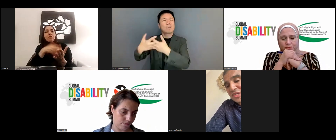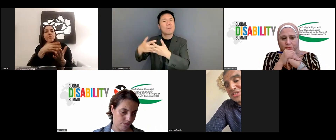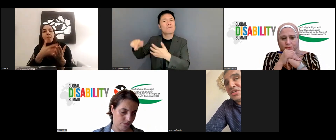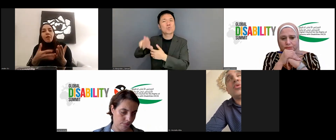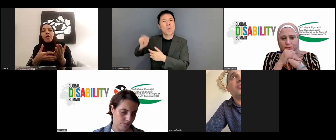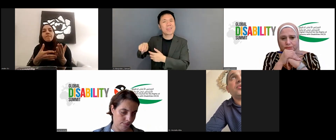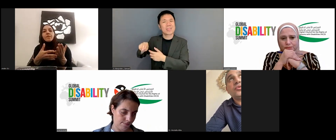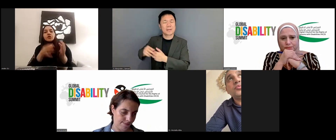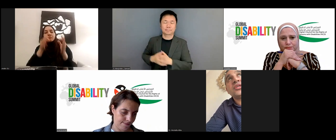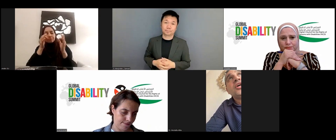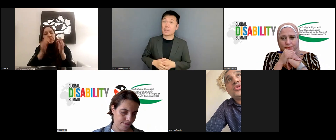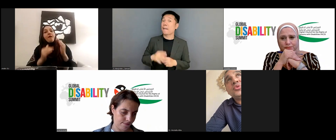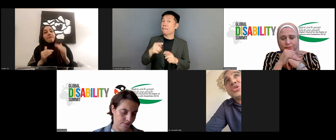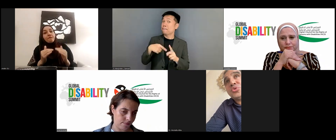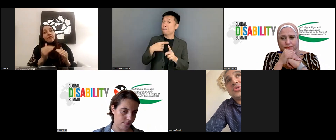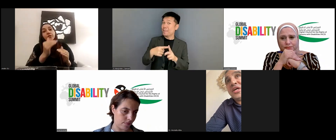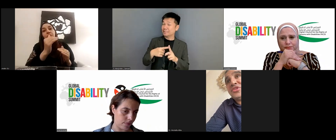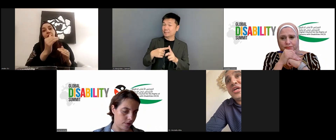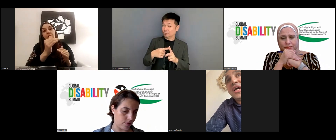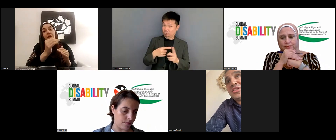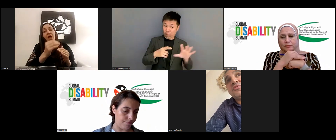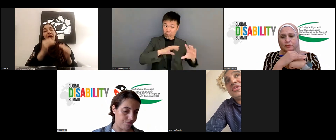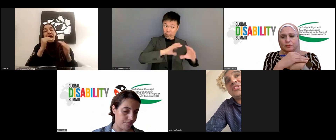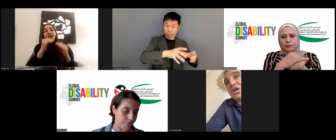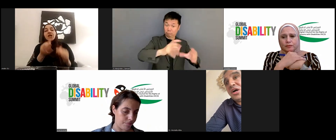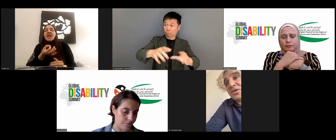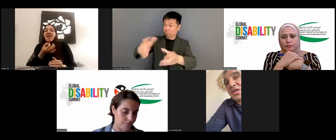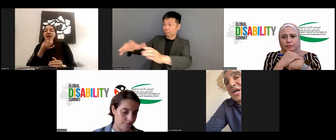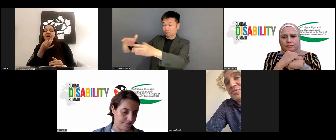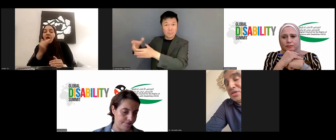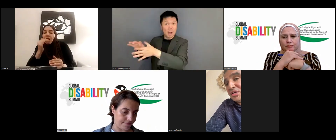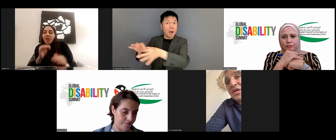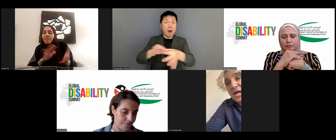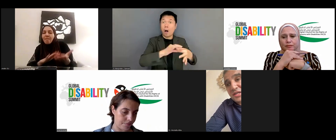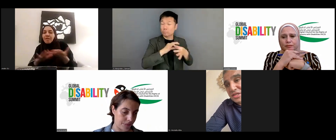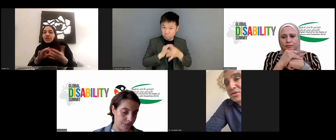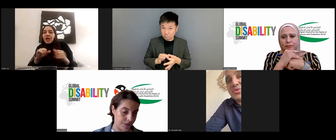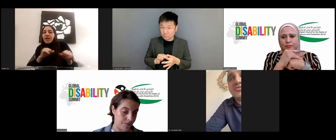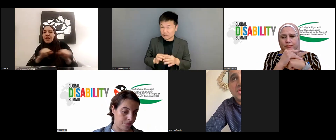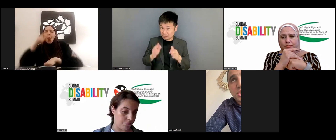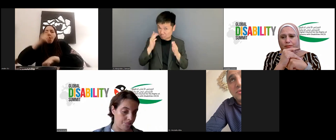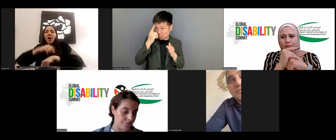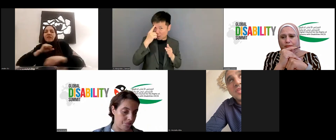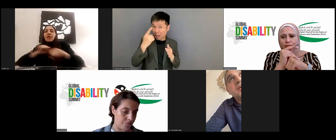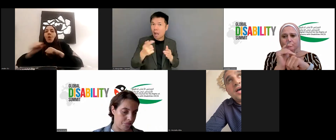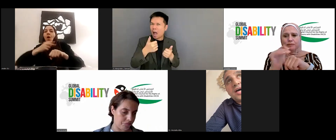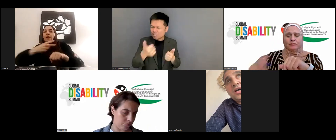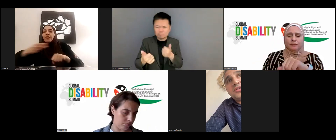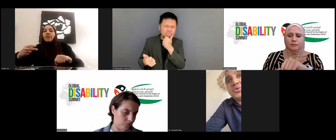other stakeholder groups to ensure that their activities are having an inclusive nature.